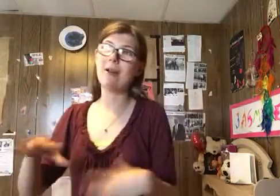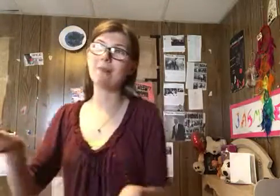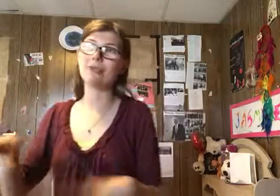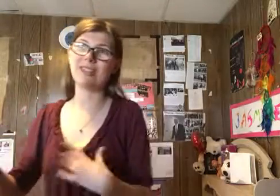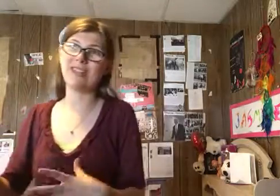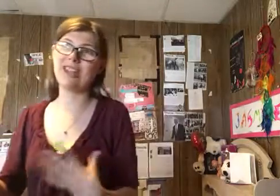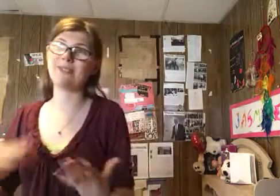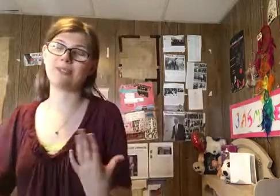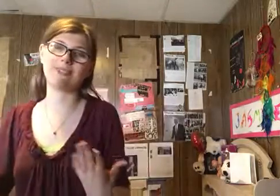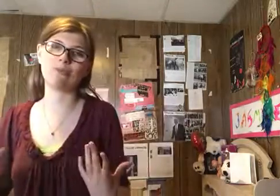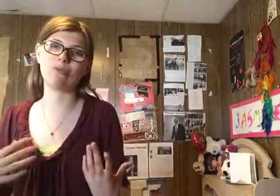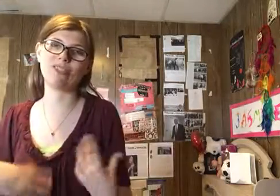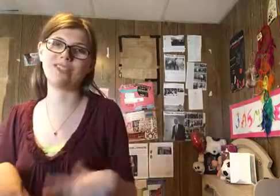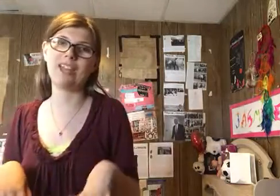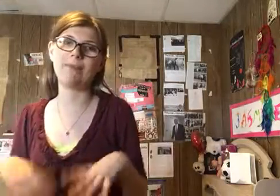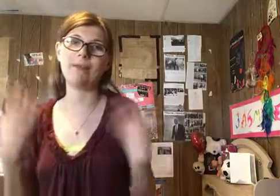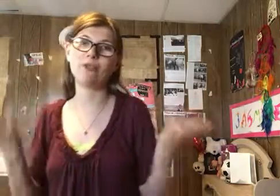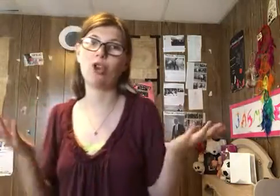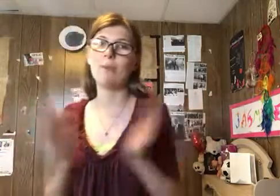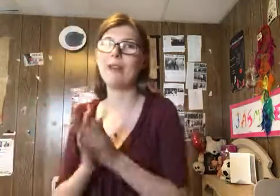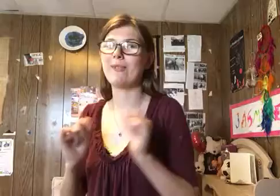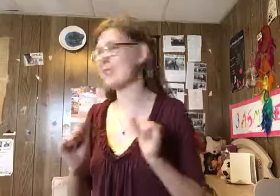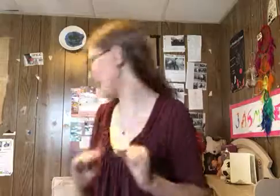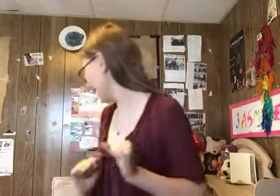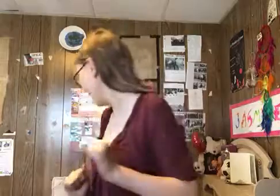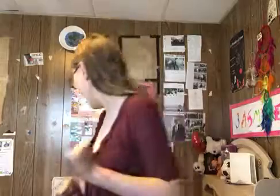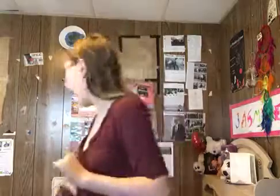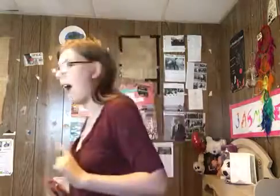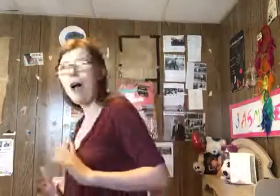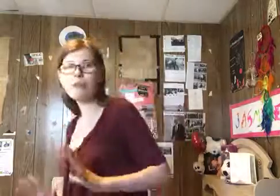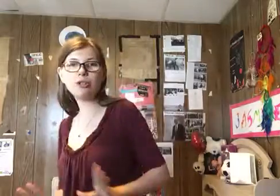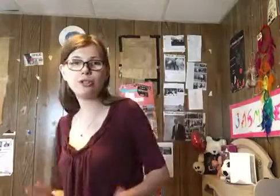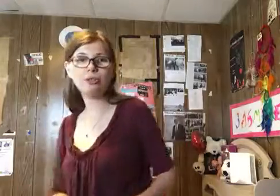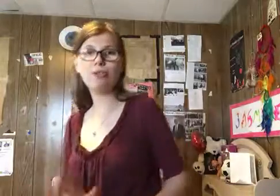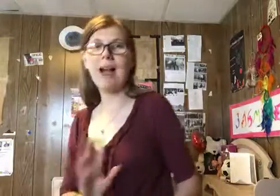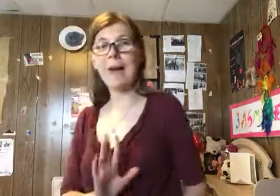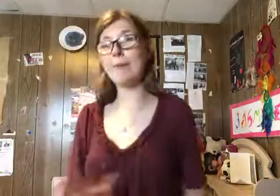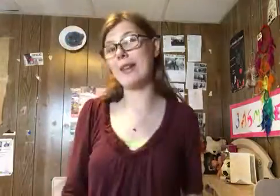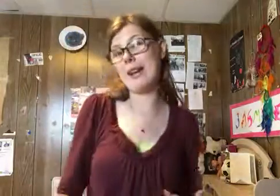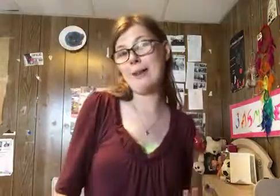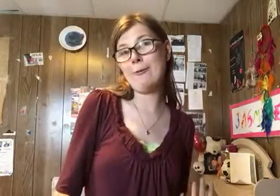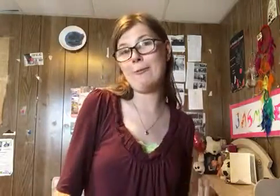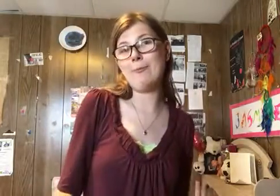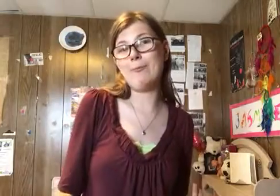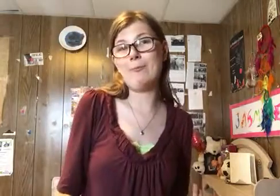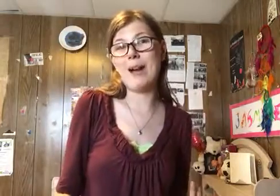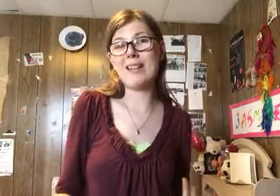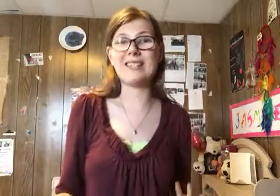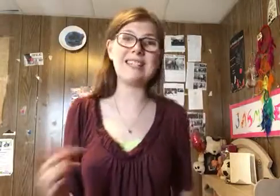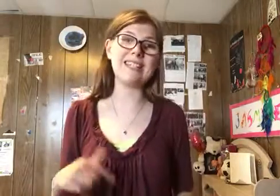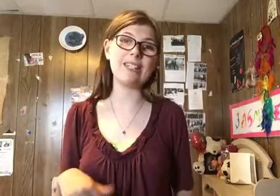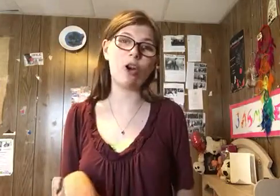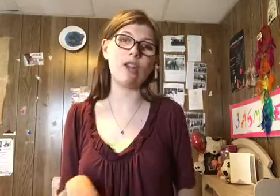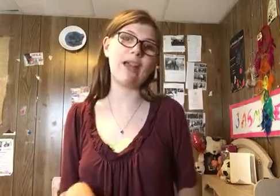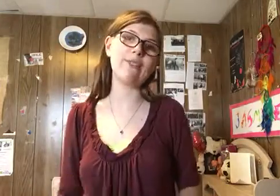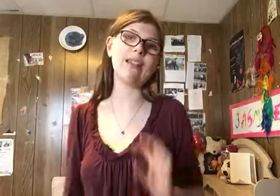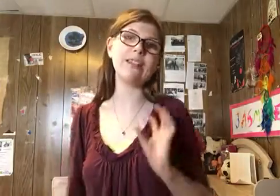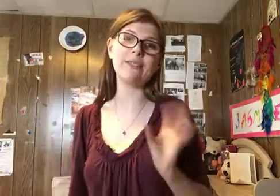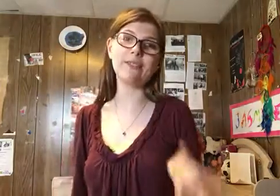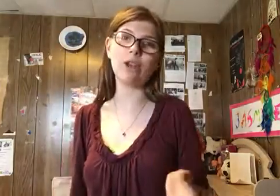It's coming to the end of the summer, which is sad. But I have a job. Anyways, I'm gonna do "I'm Alive" by Celine Dion. I've done another song